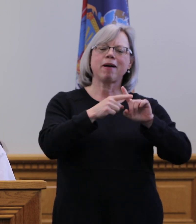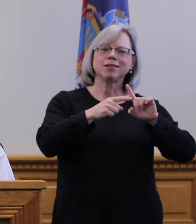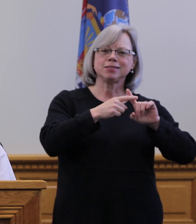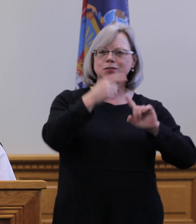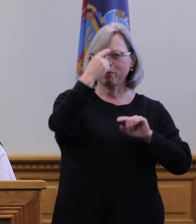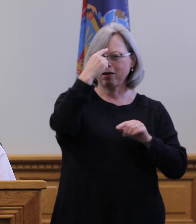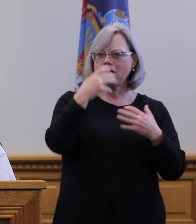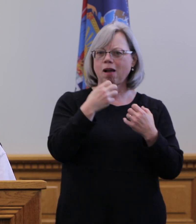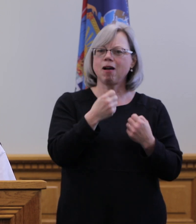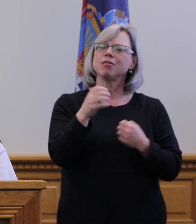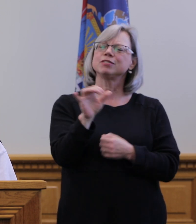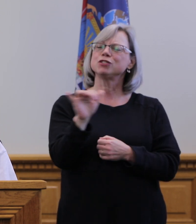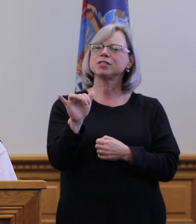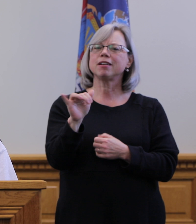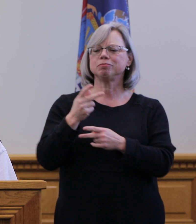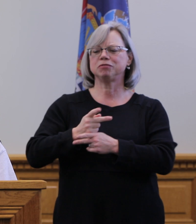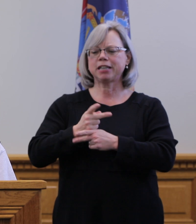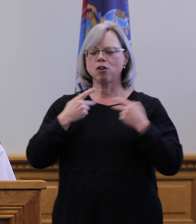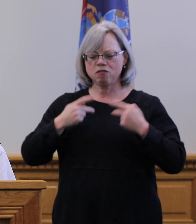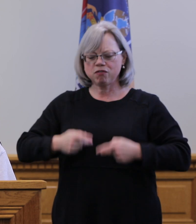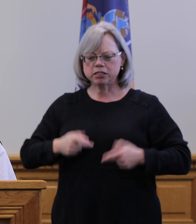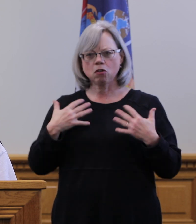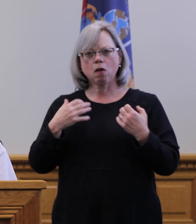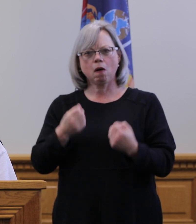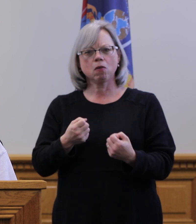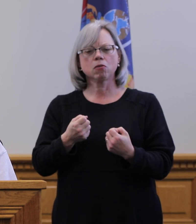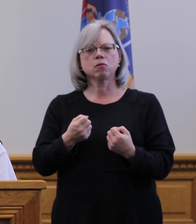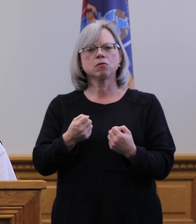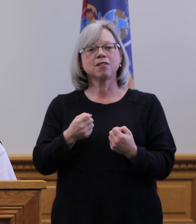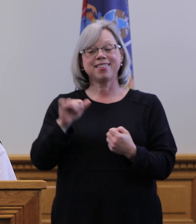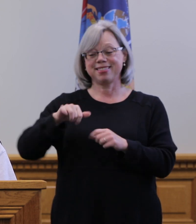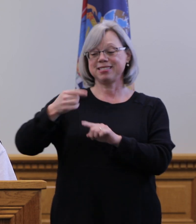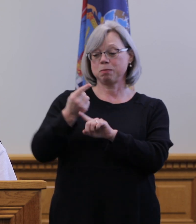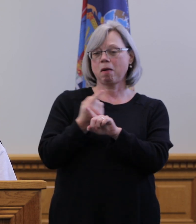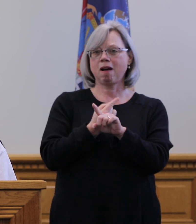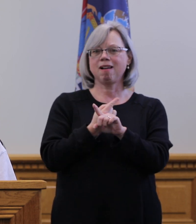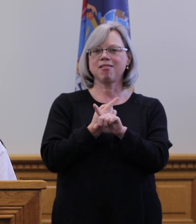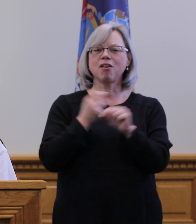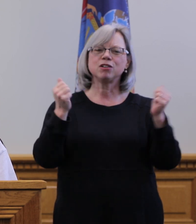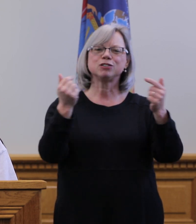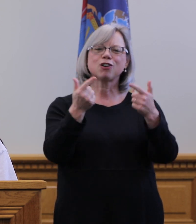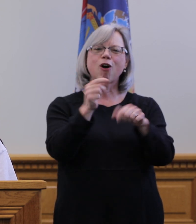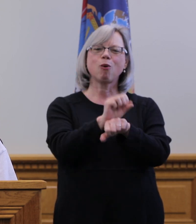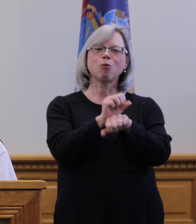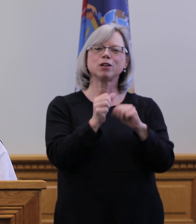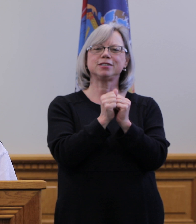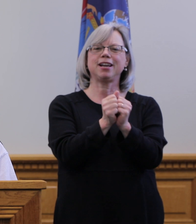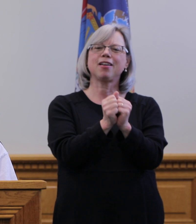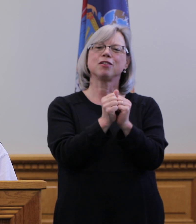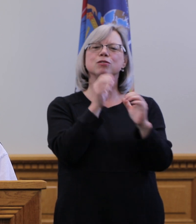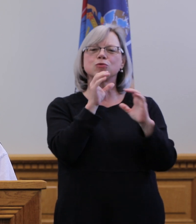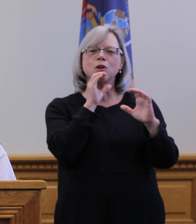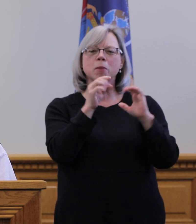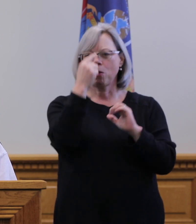you would take measures to maintain good physical health. This month, let's work on normalizing conversations